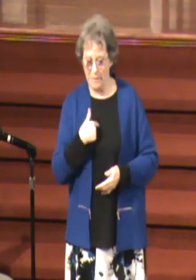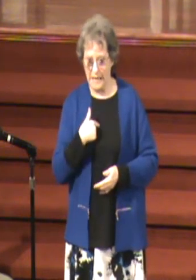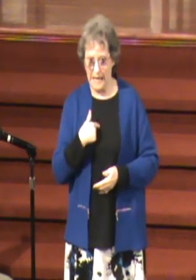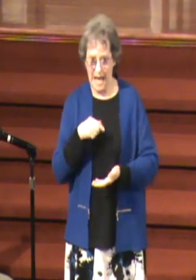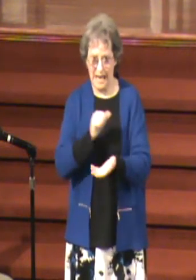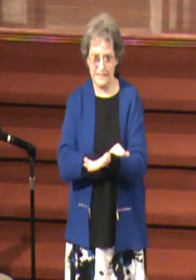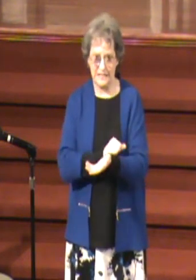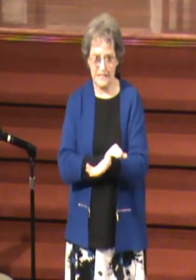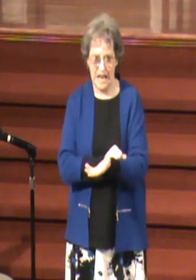away.